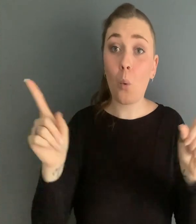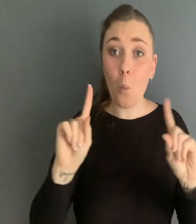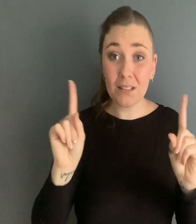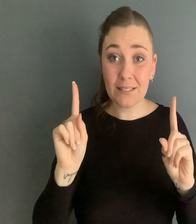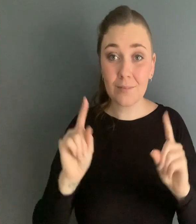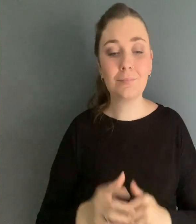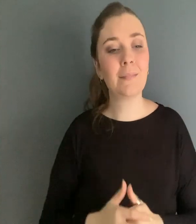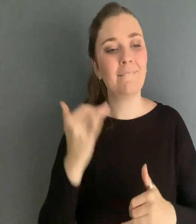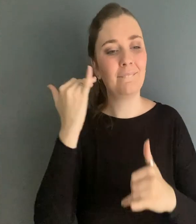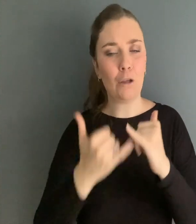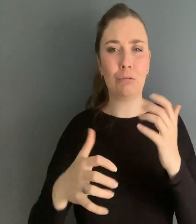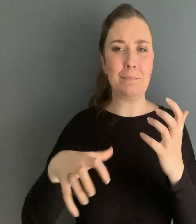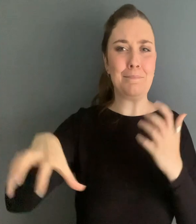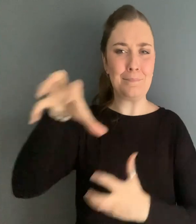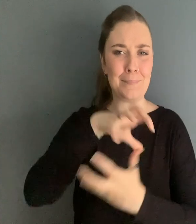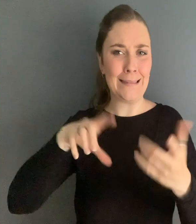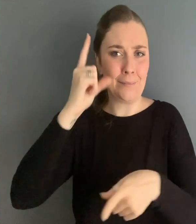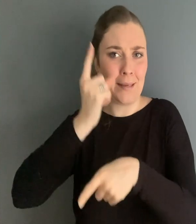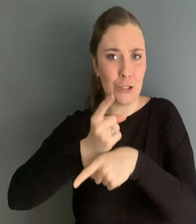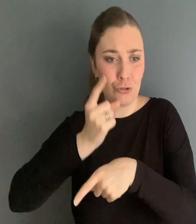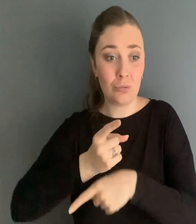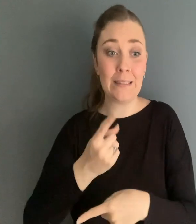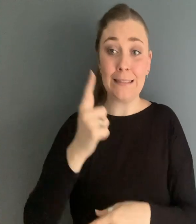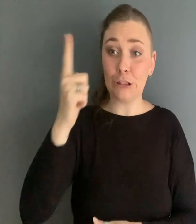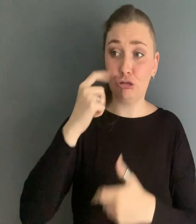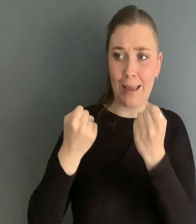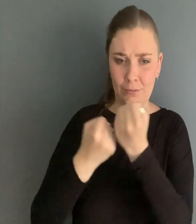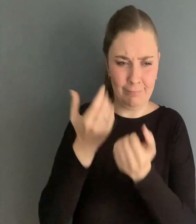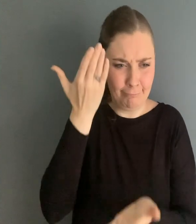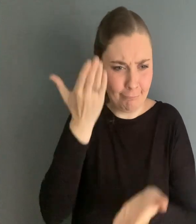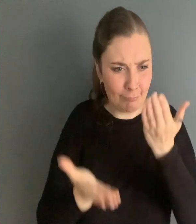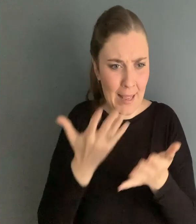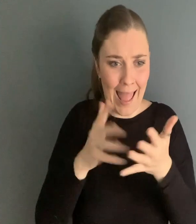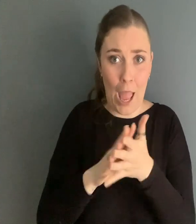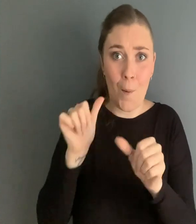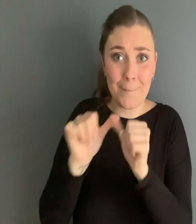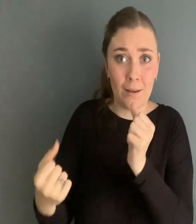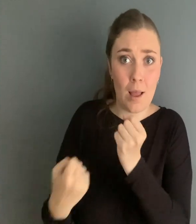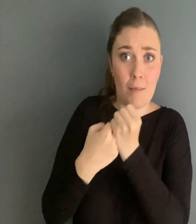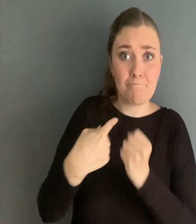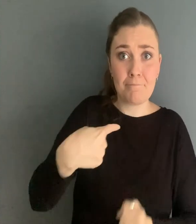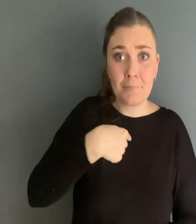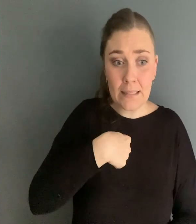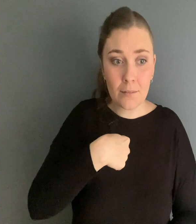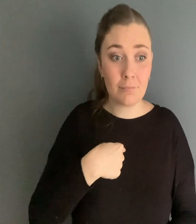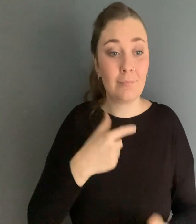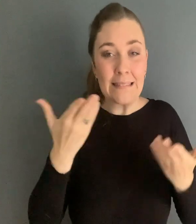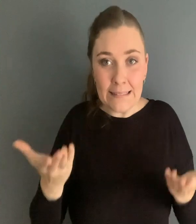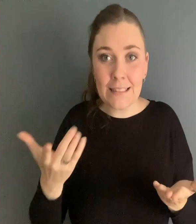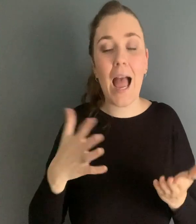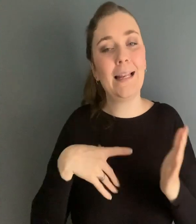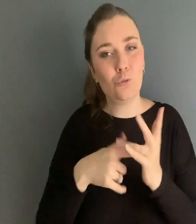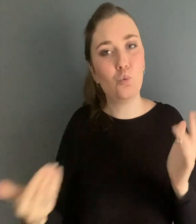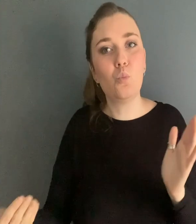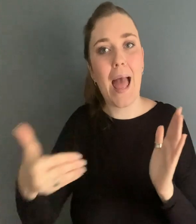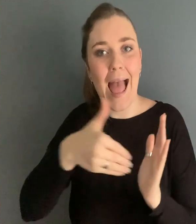is some very mixed messages. Teacher aids are unsure of how to best assist me. Here I need to add